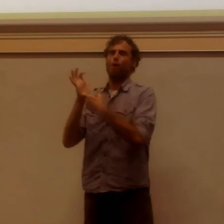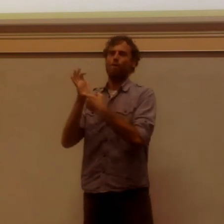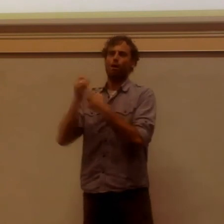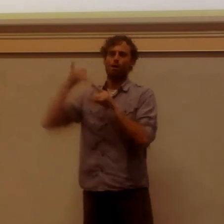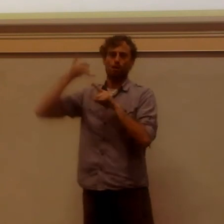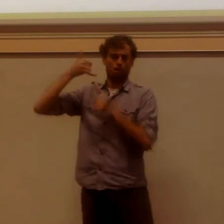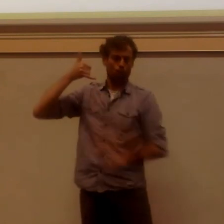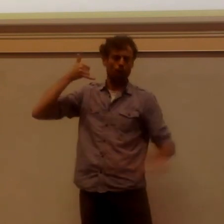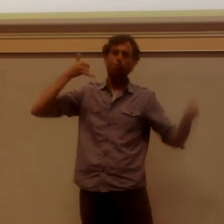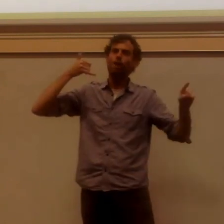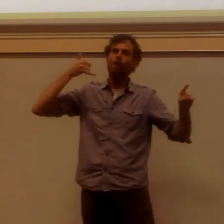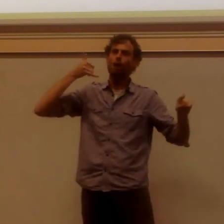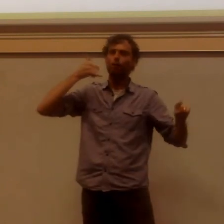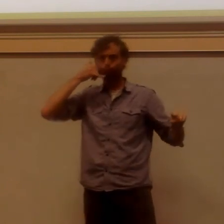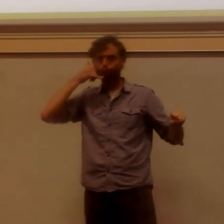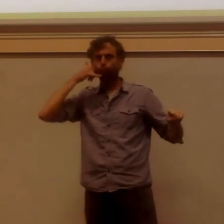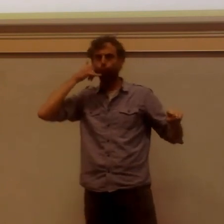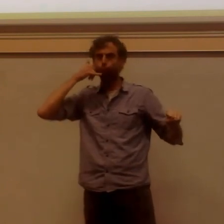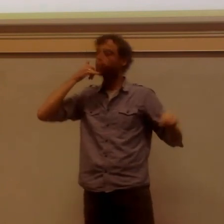voice carryover